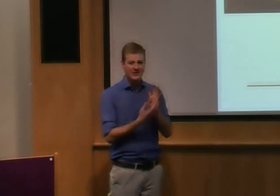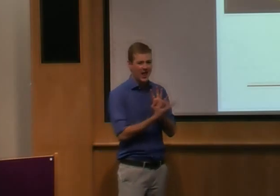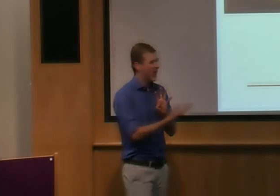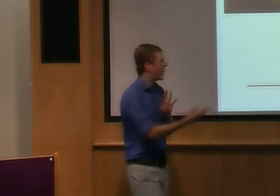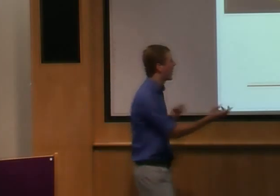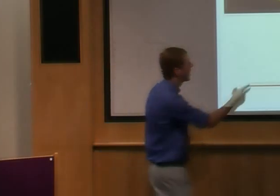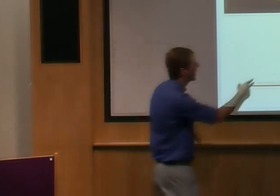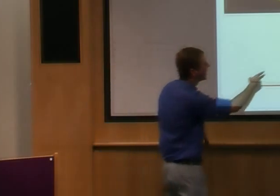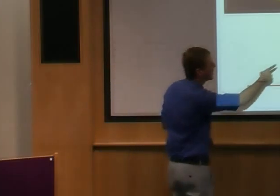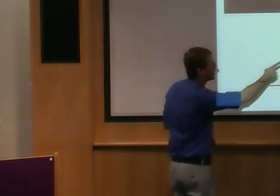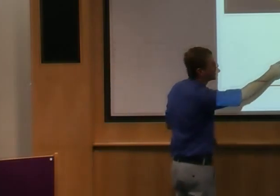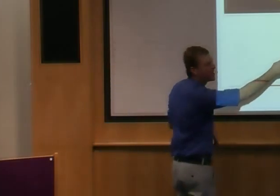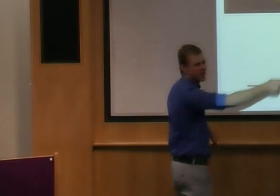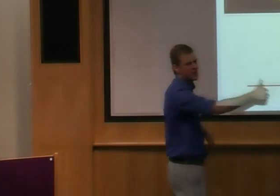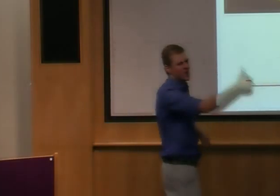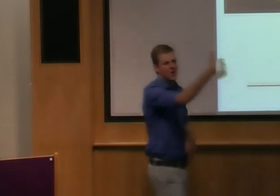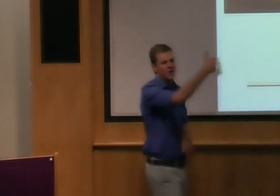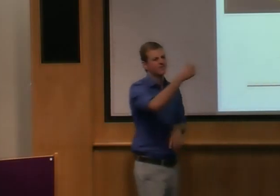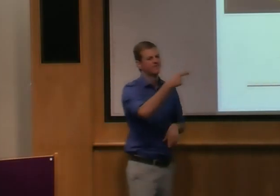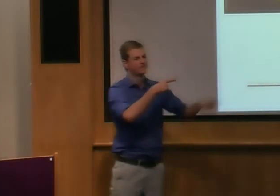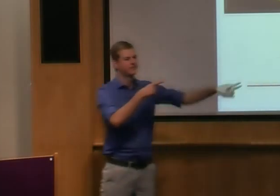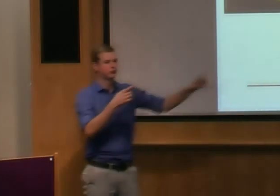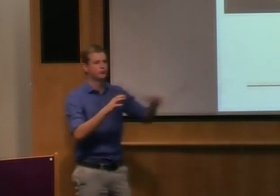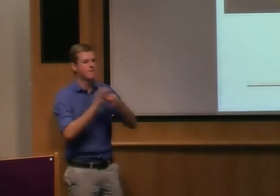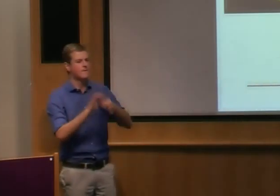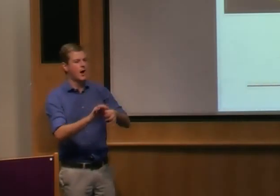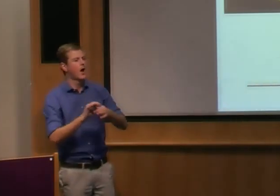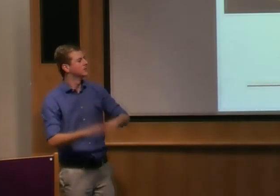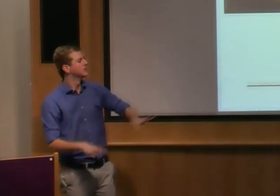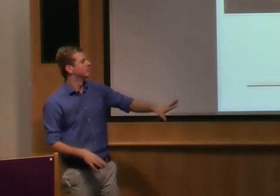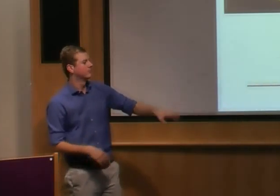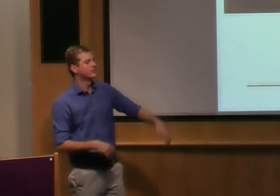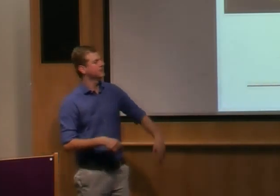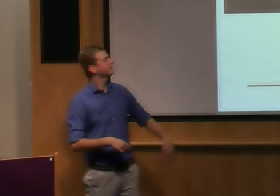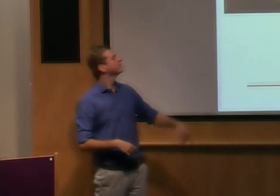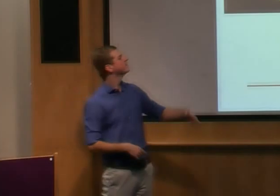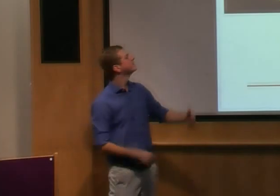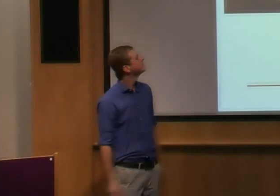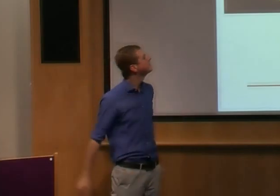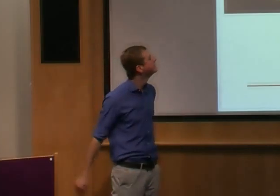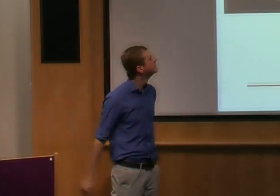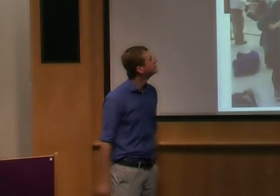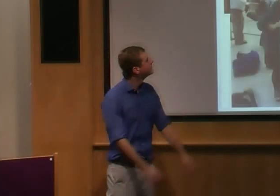workshop, and it was so popular with people who came that the tent was absolutely full. We had a great